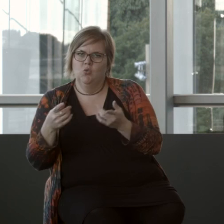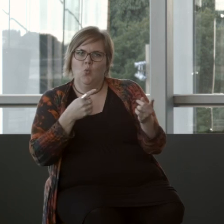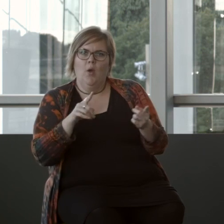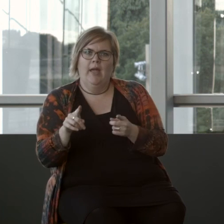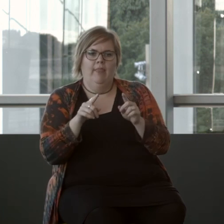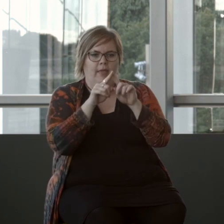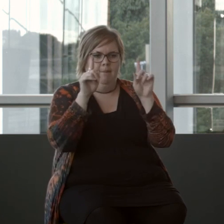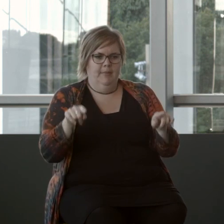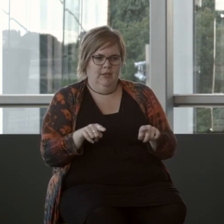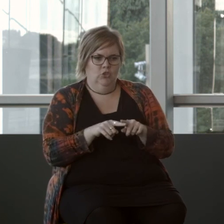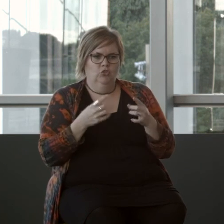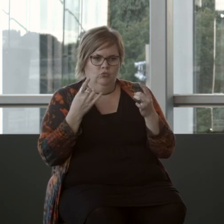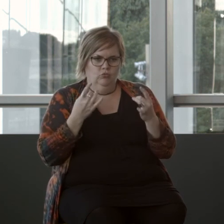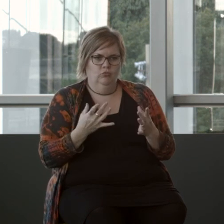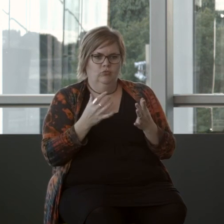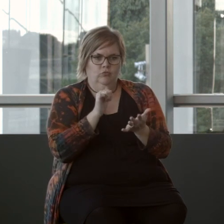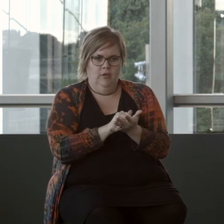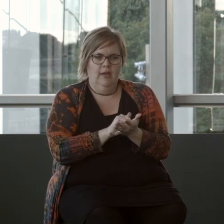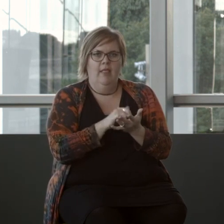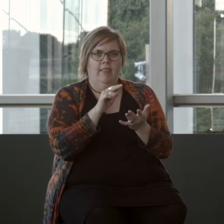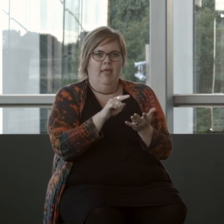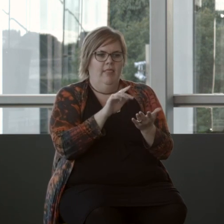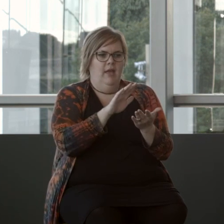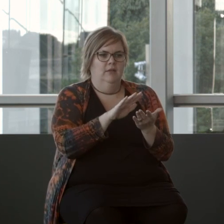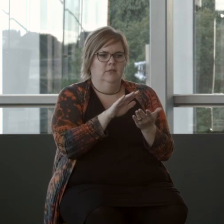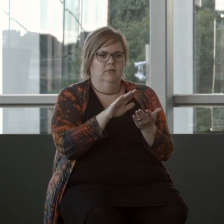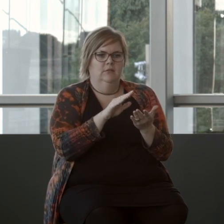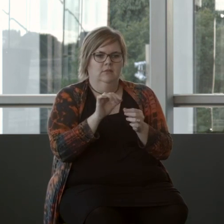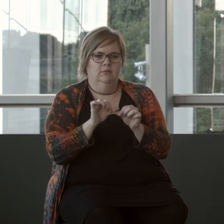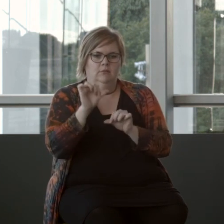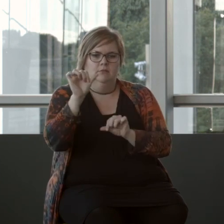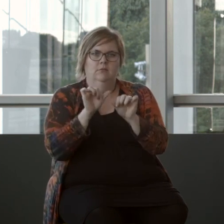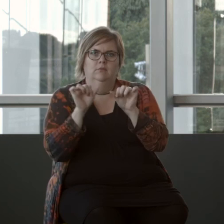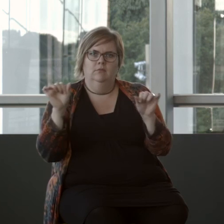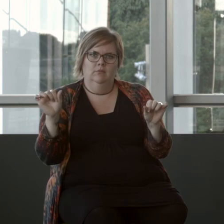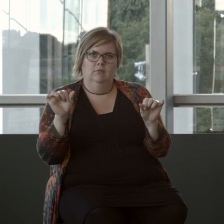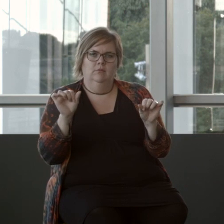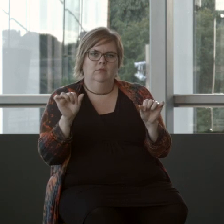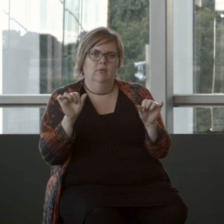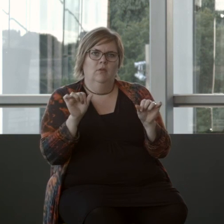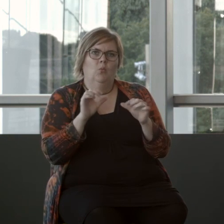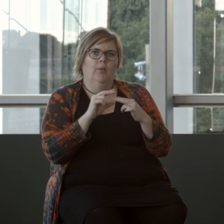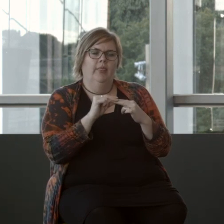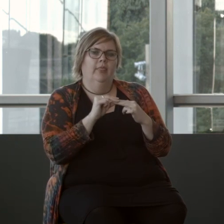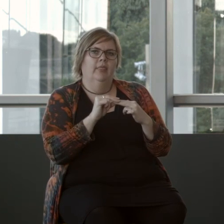and try to get it right. Then I translate that image into large scale scene with